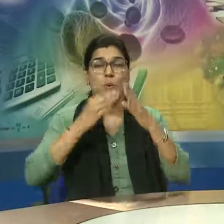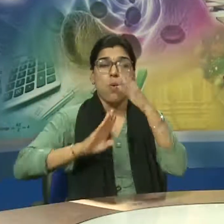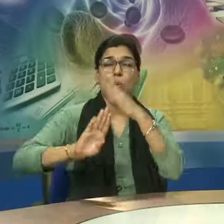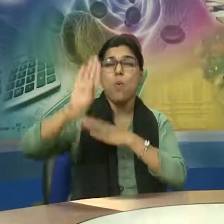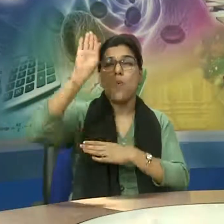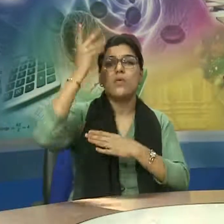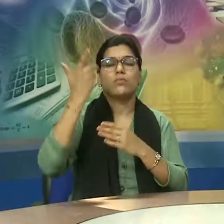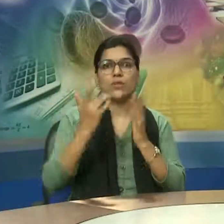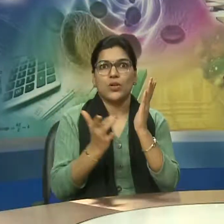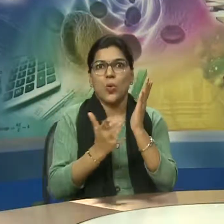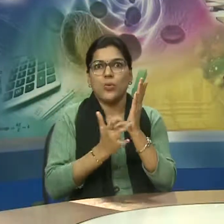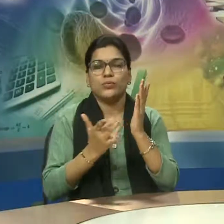modern,